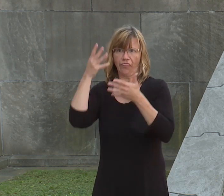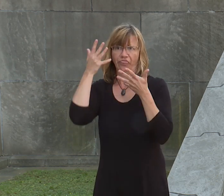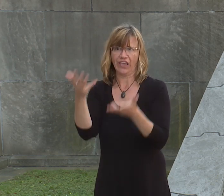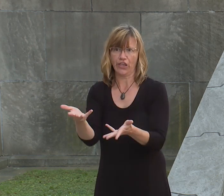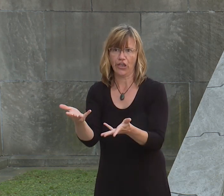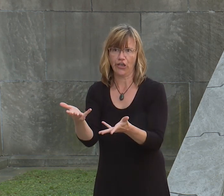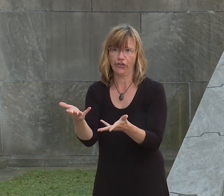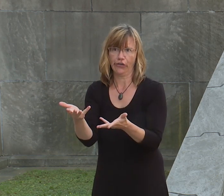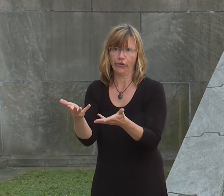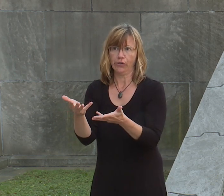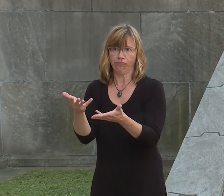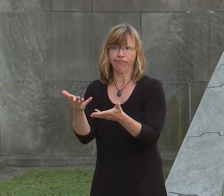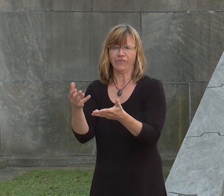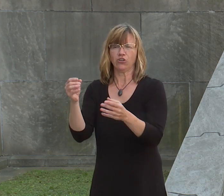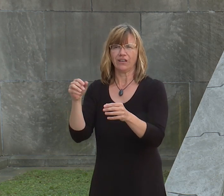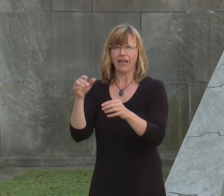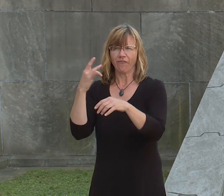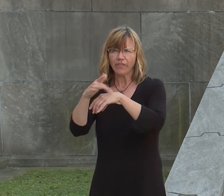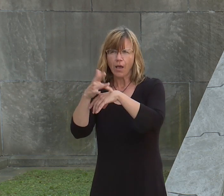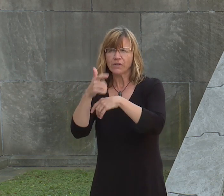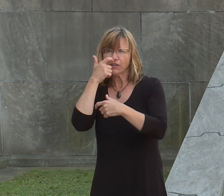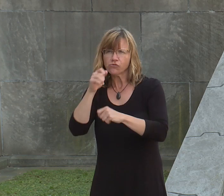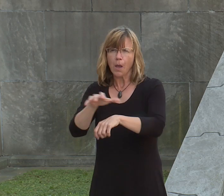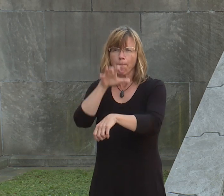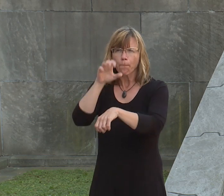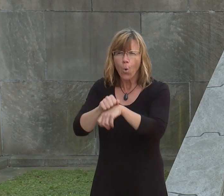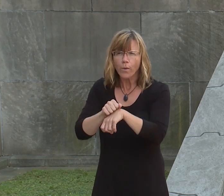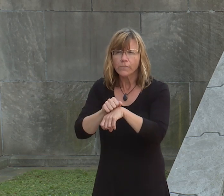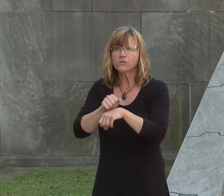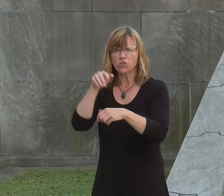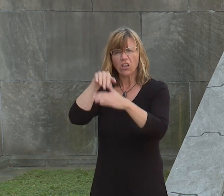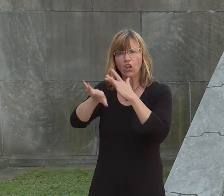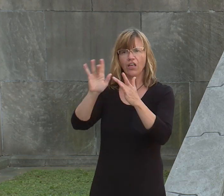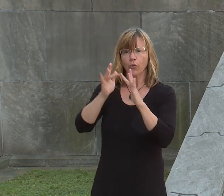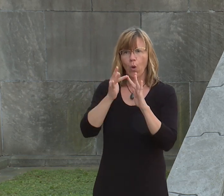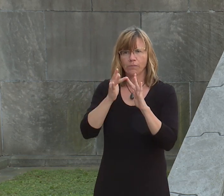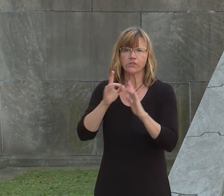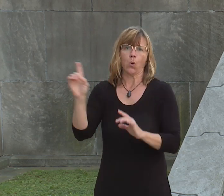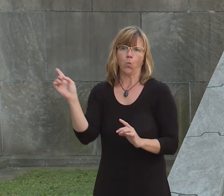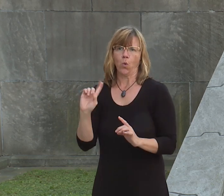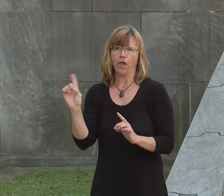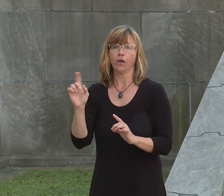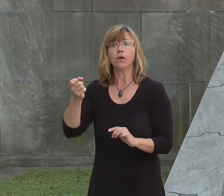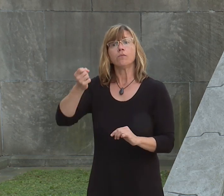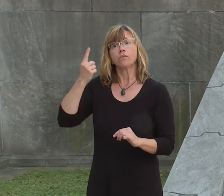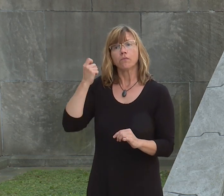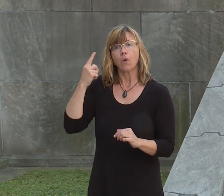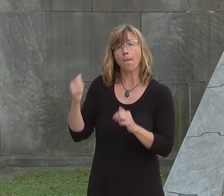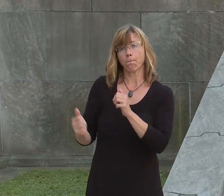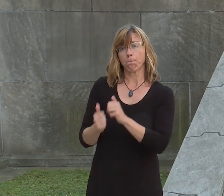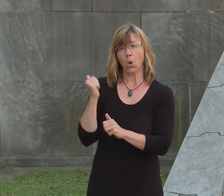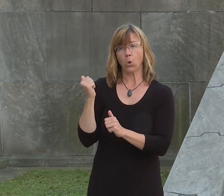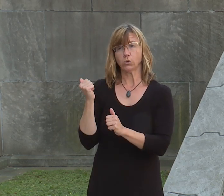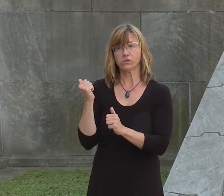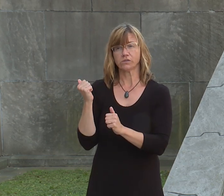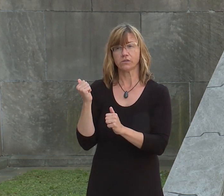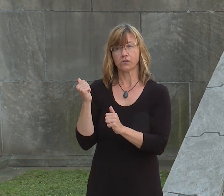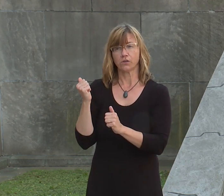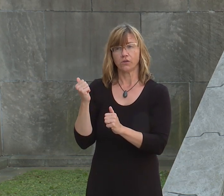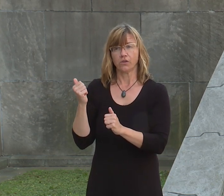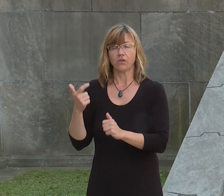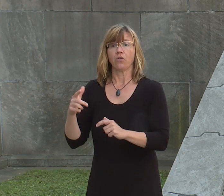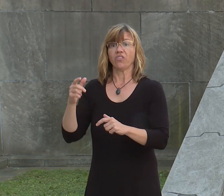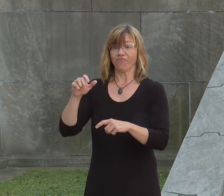throughout the city. Most of these sites provide Pfizer vaccine, which is approved in children 12 and up. Our online